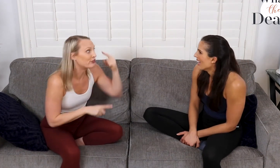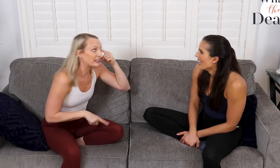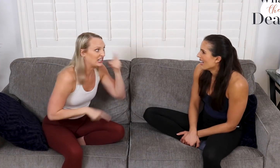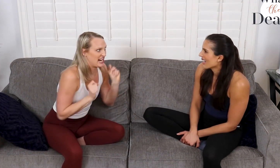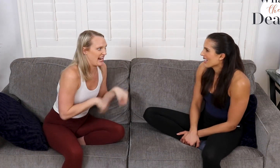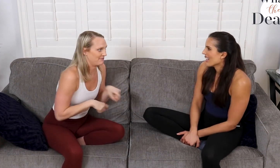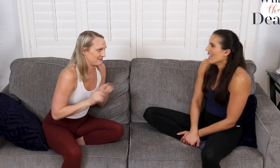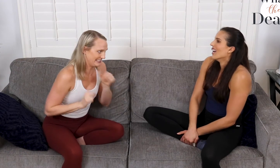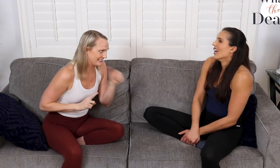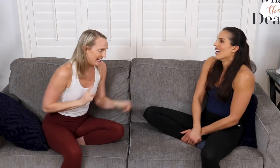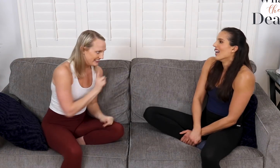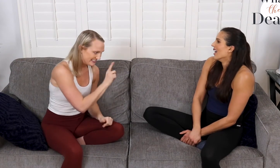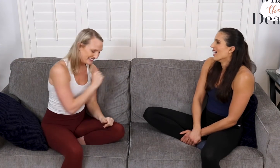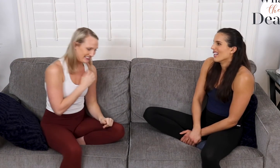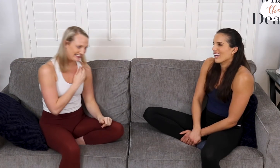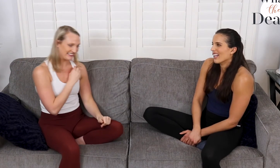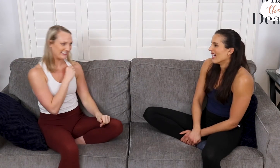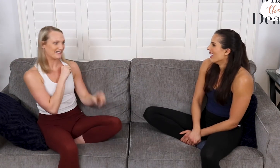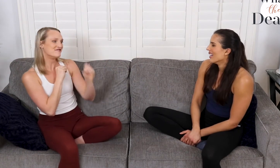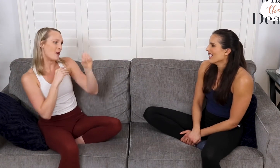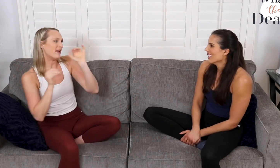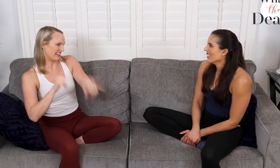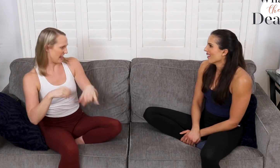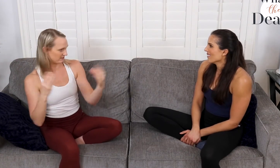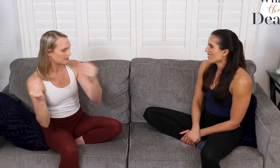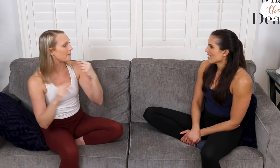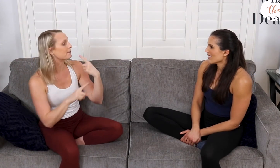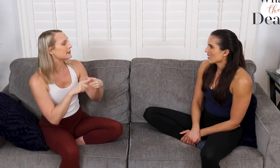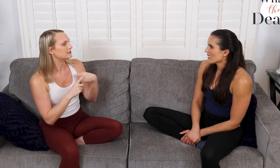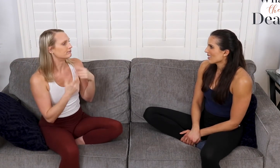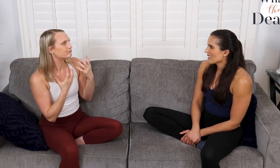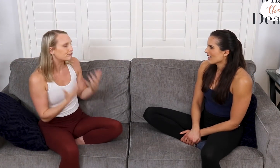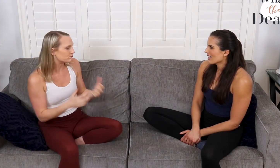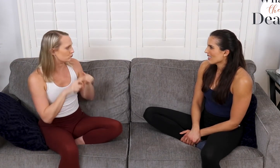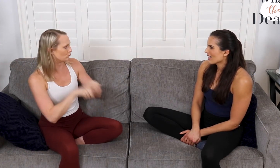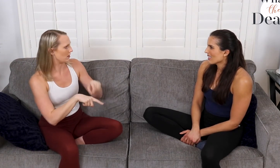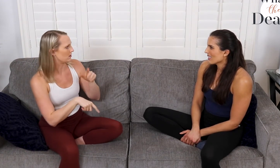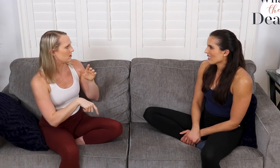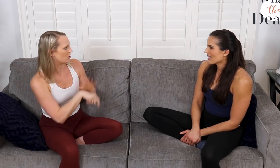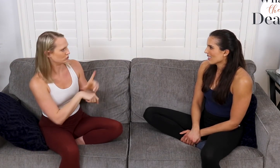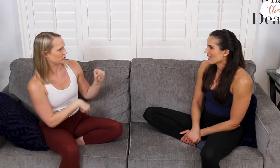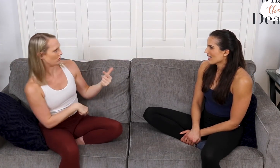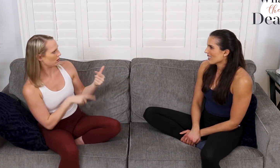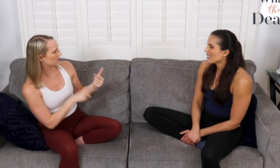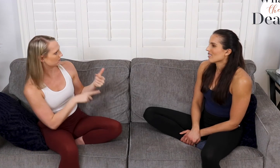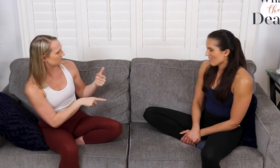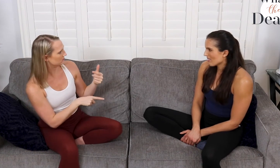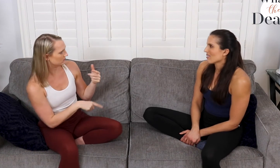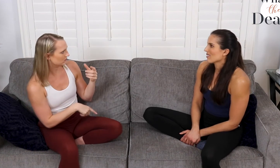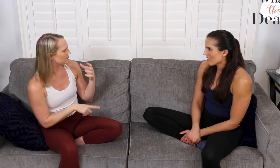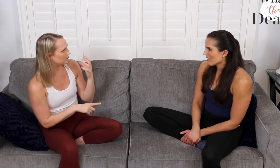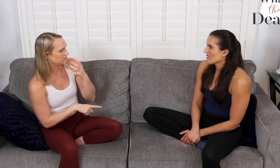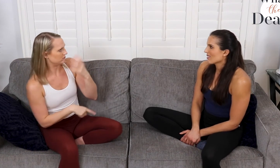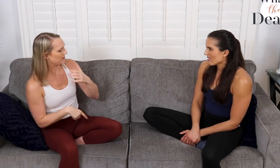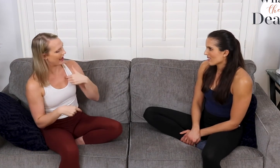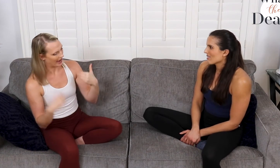So I can only imagine hearing people who come to our house, they'll probably think that we like to have parties all the time because the lights are